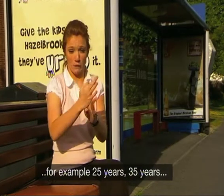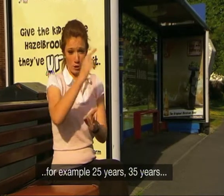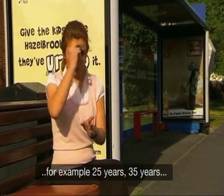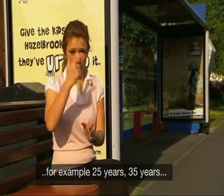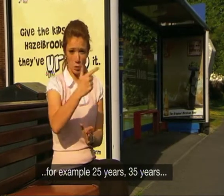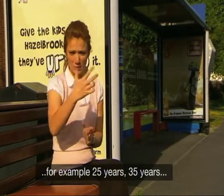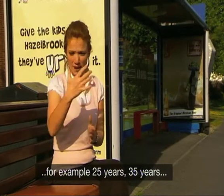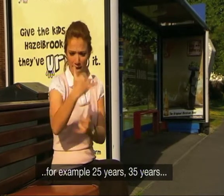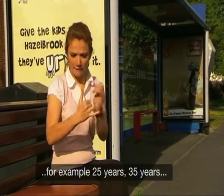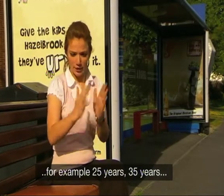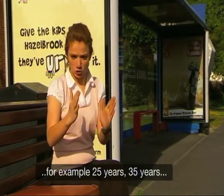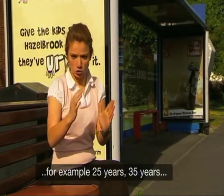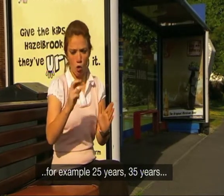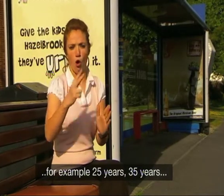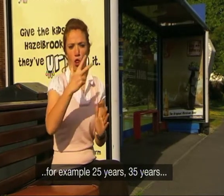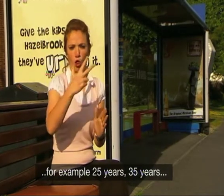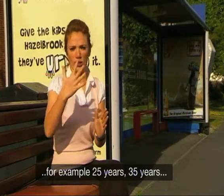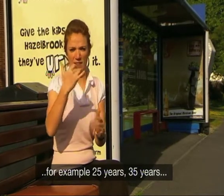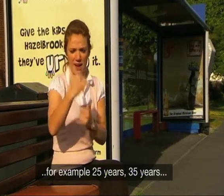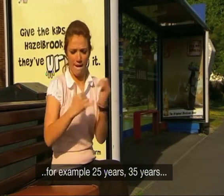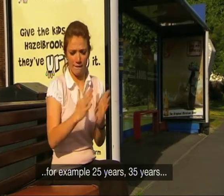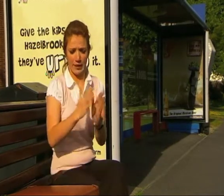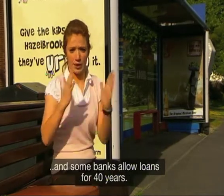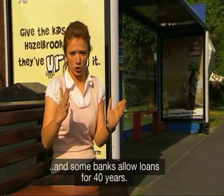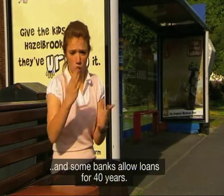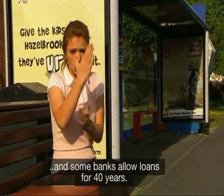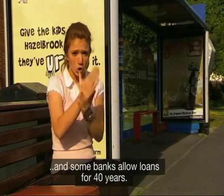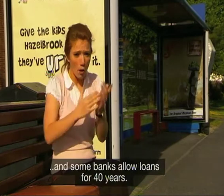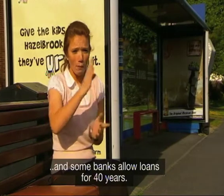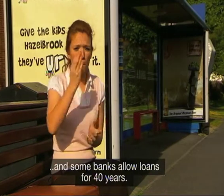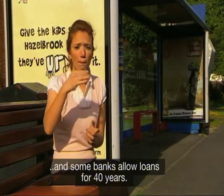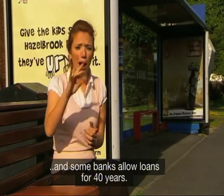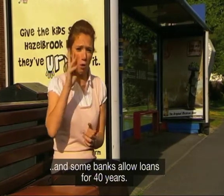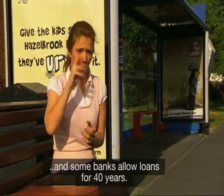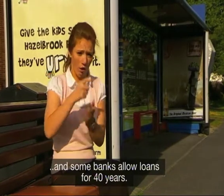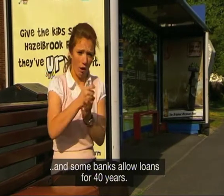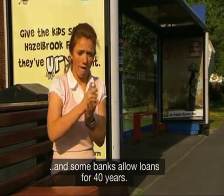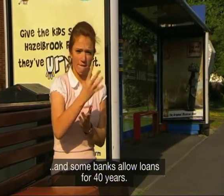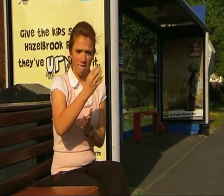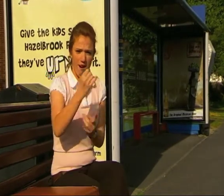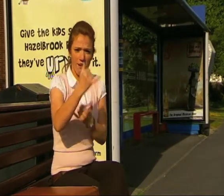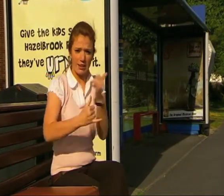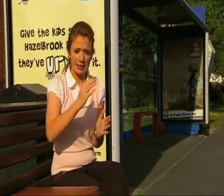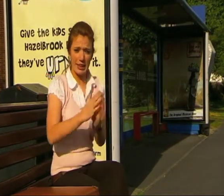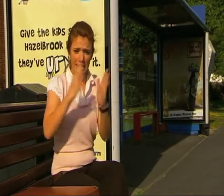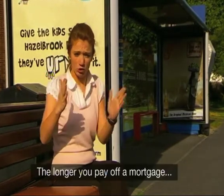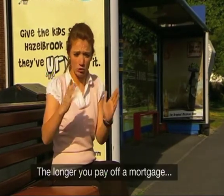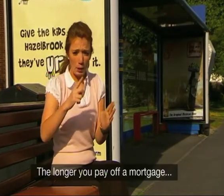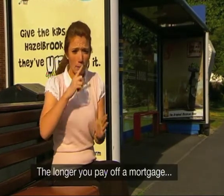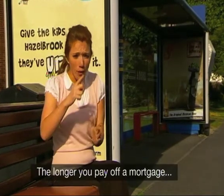years, 35 years, and some banks allow loans for 40 years. The longer you